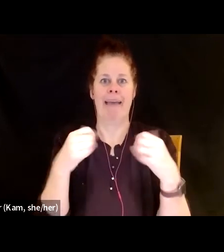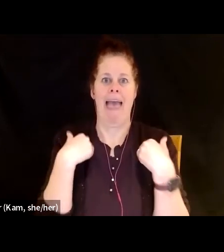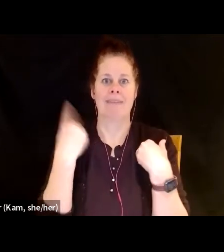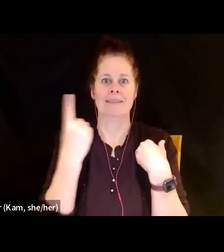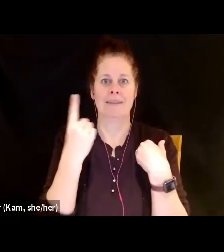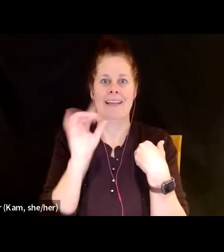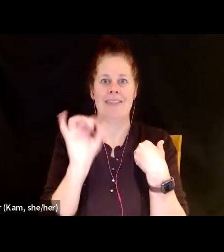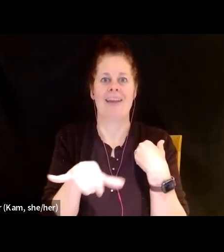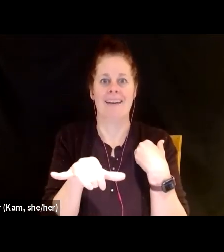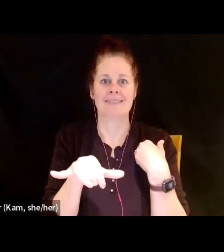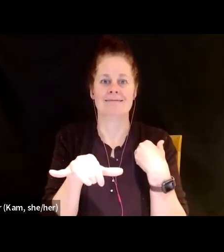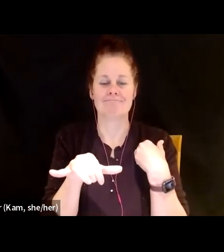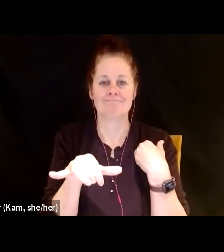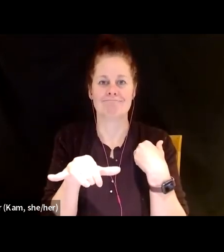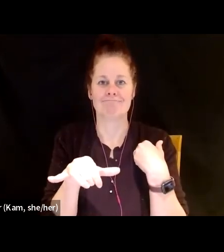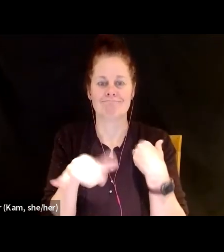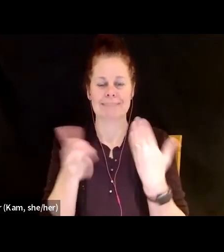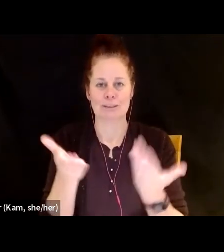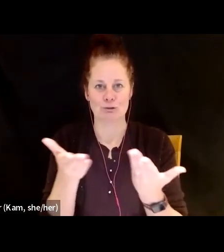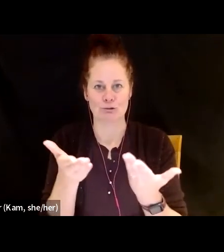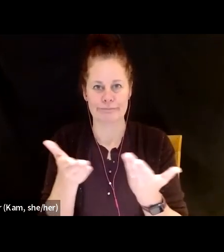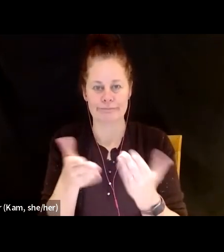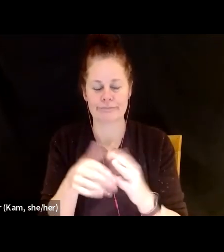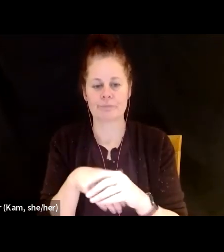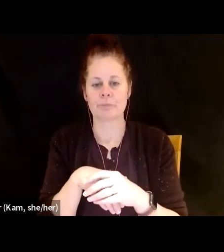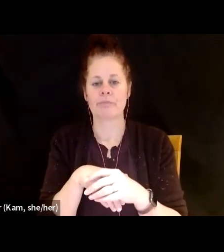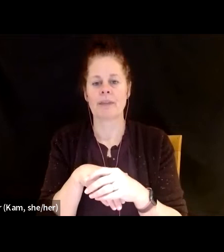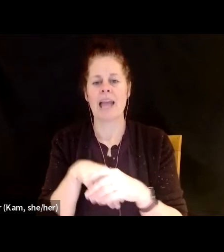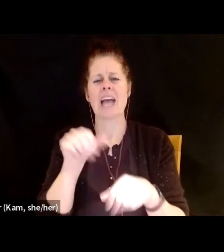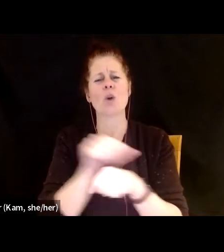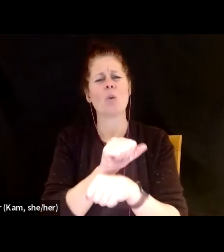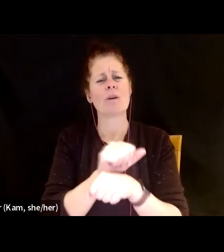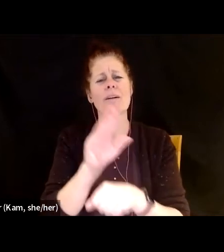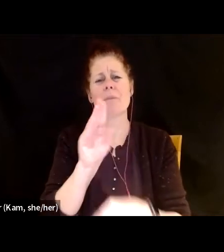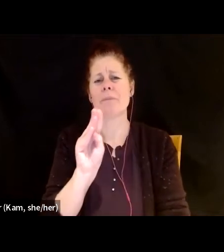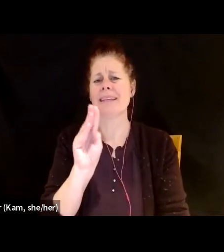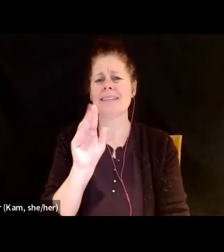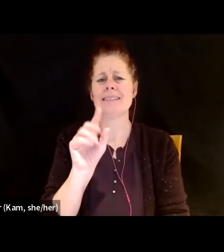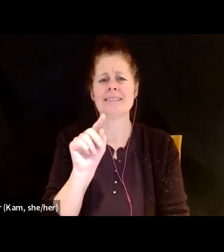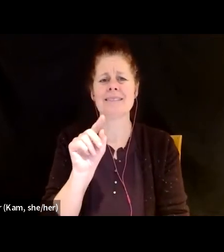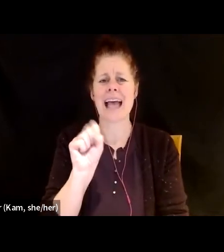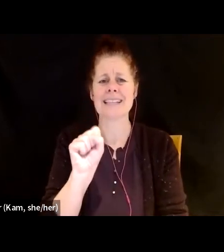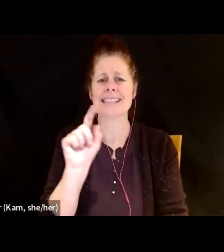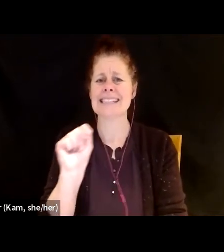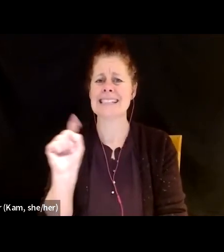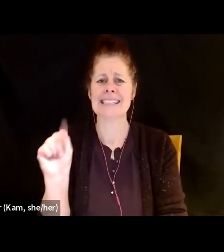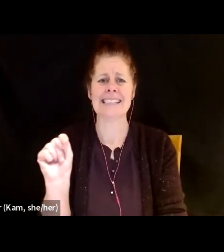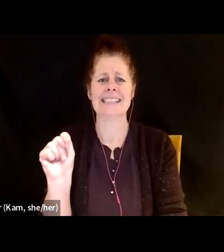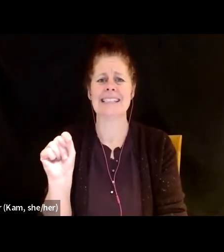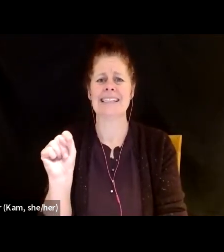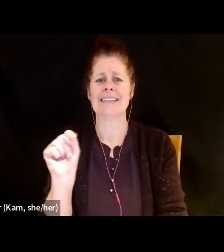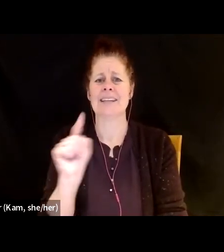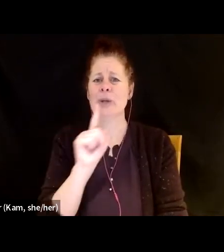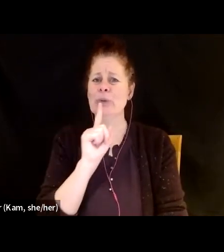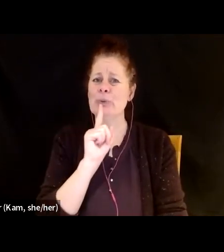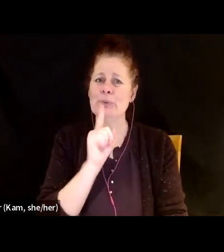legacy. And the work of BSTT is really, you know, we're